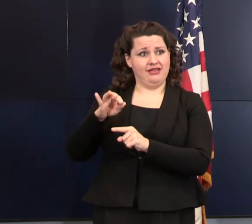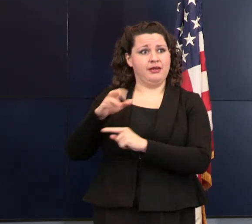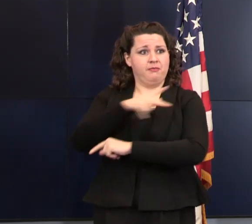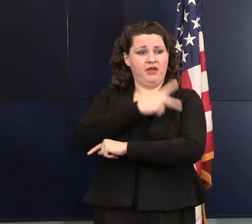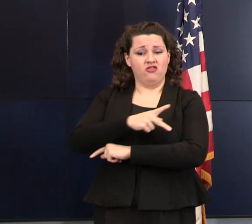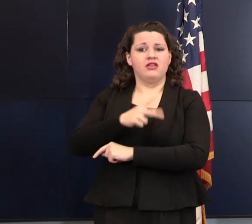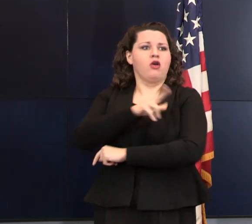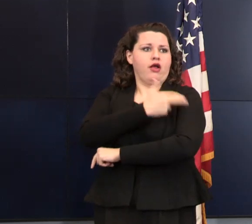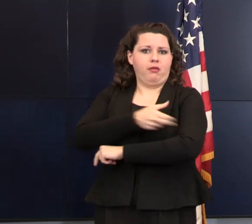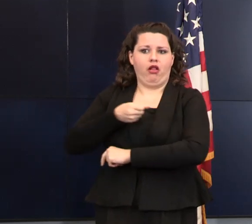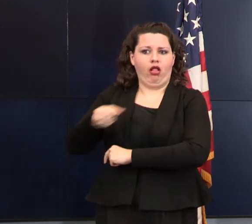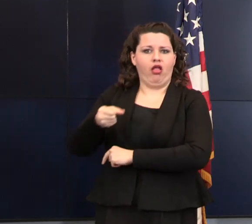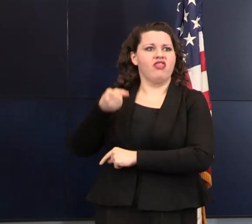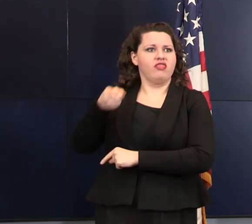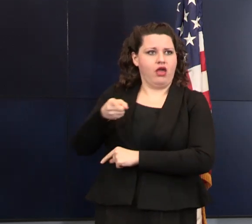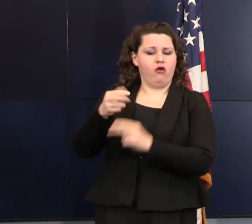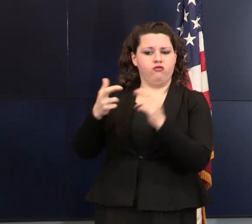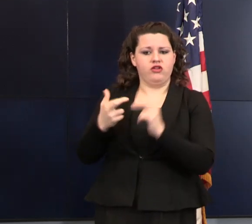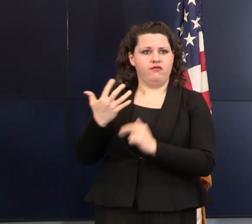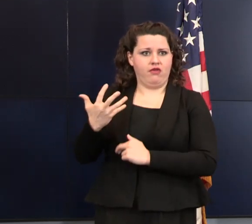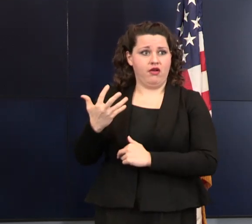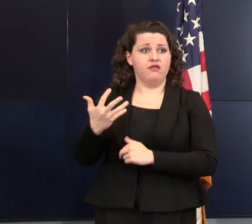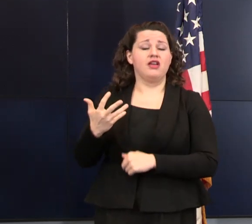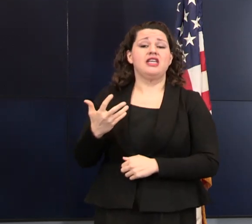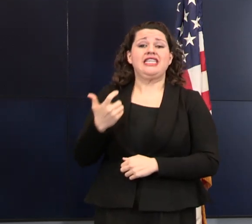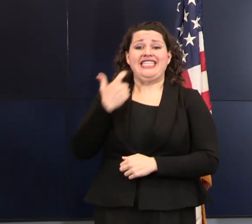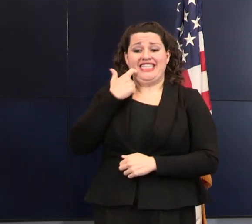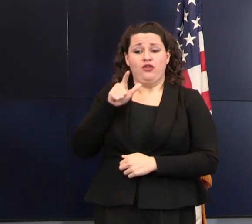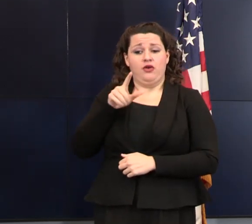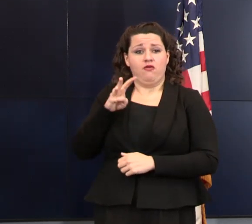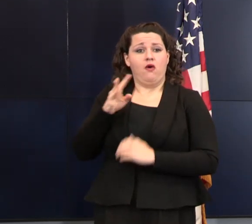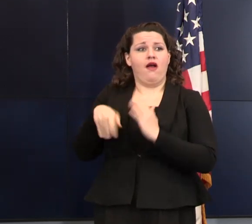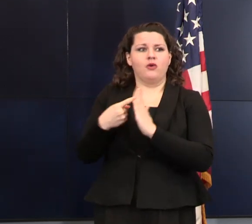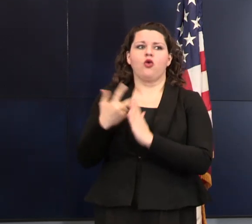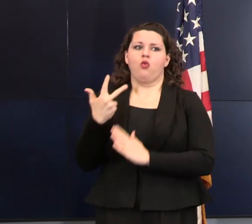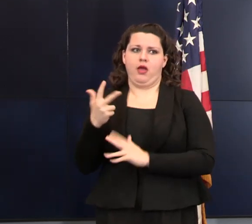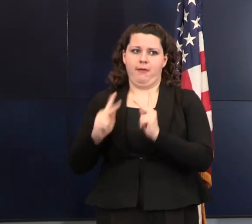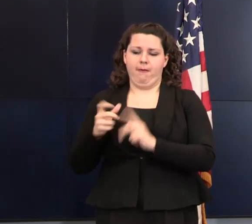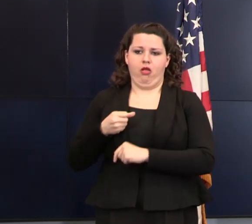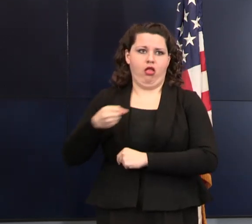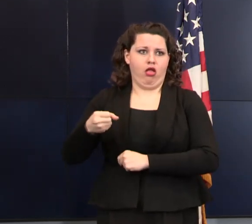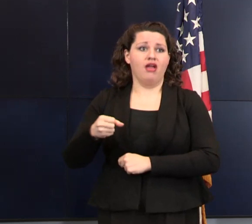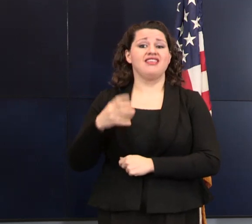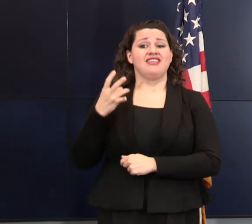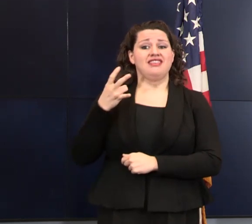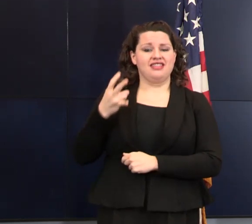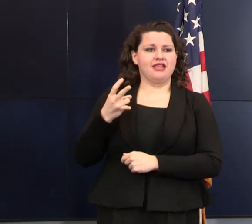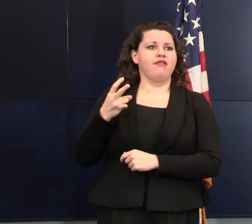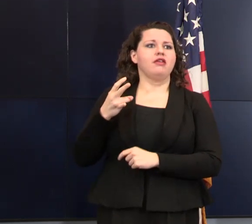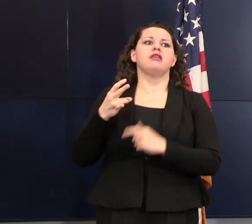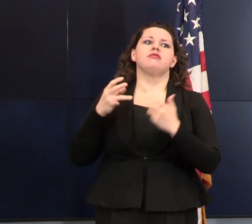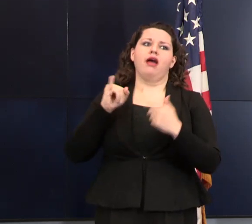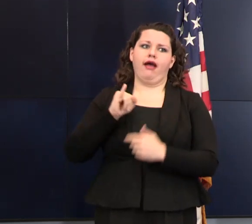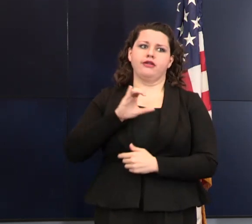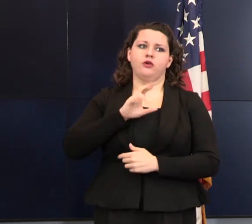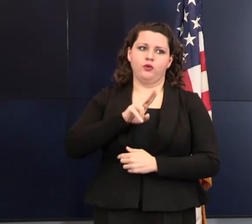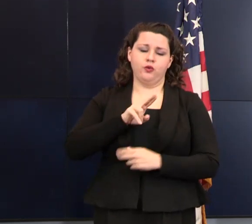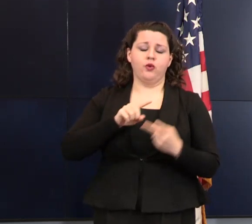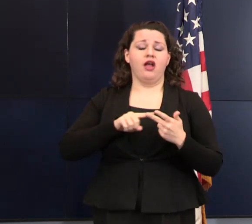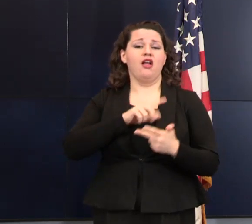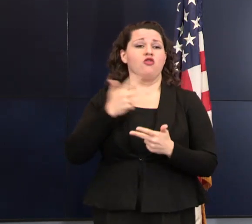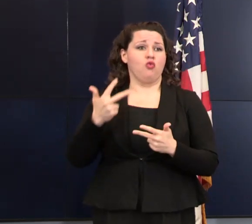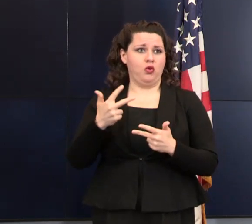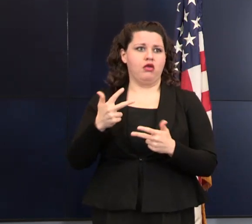in Region 5. 3 had been admitted in the last 24 hours, 7 were in ICU, and 3 were